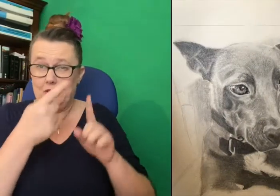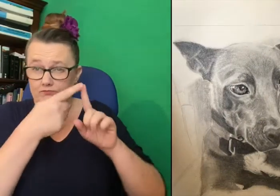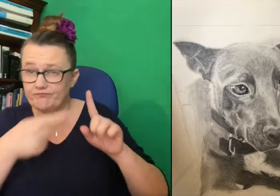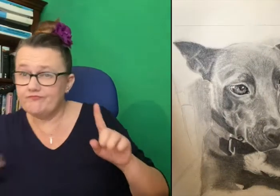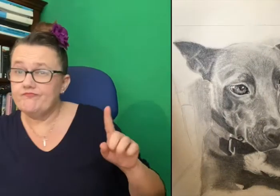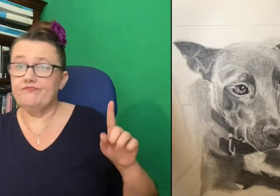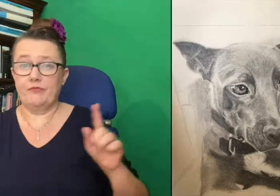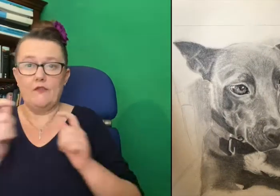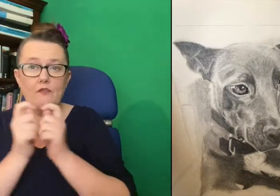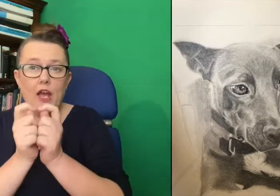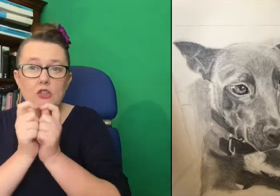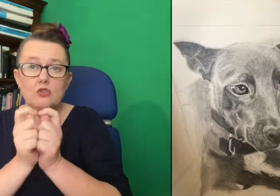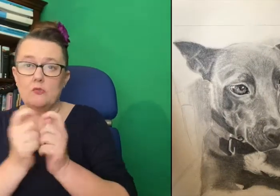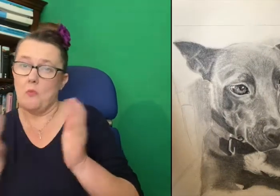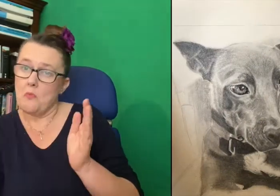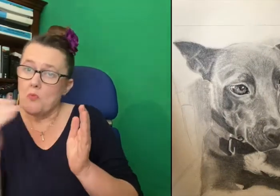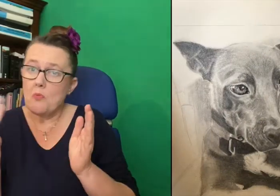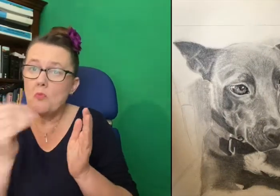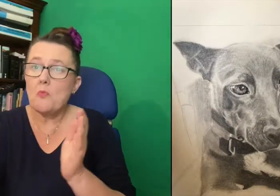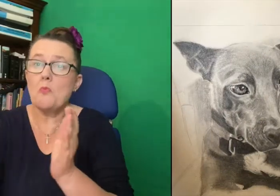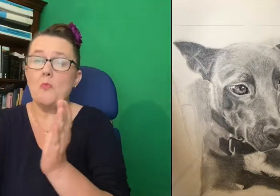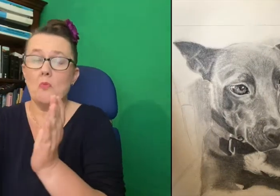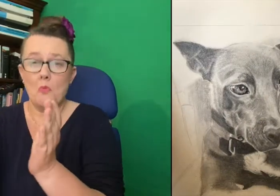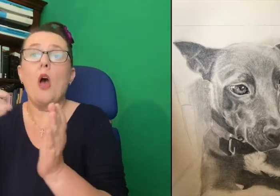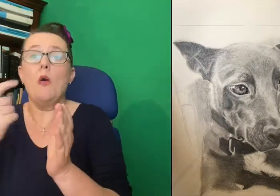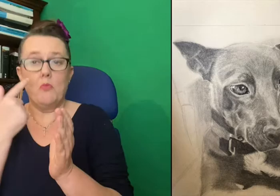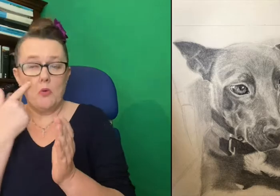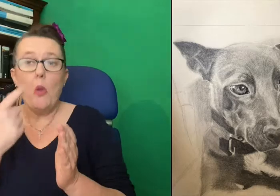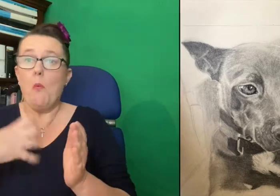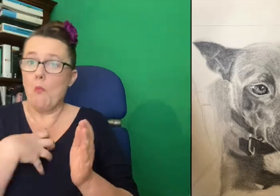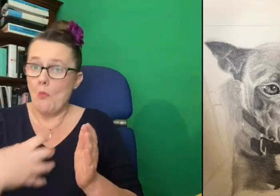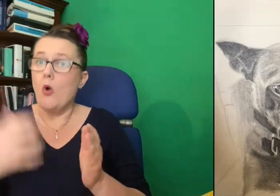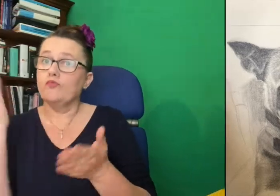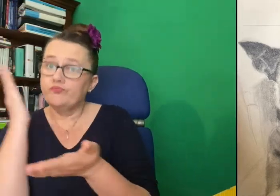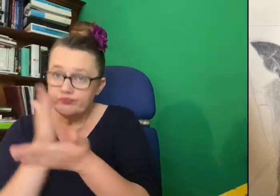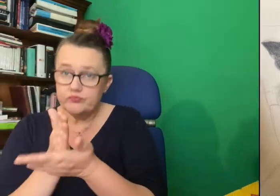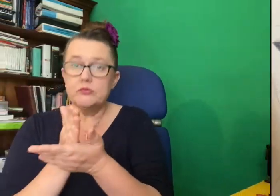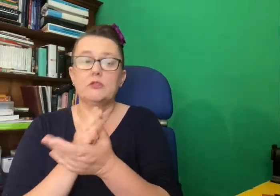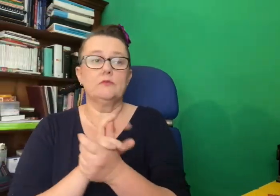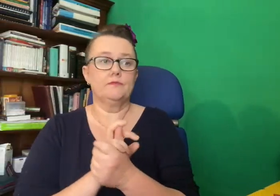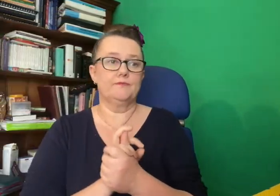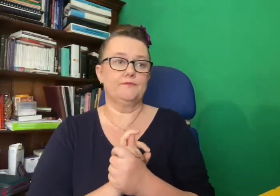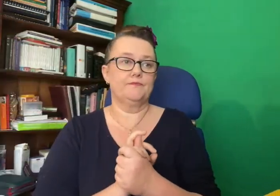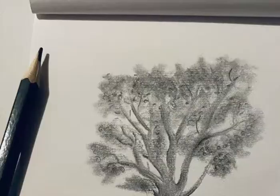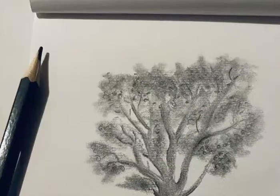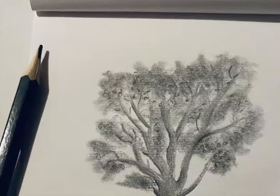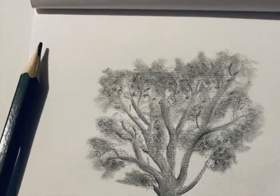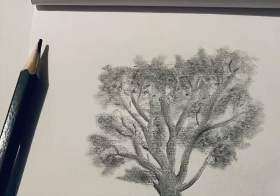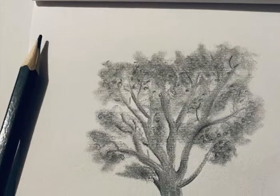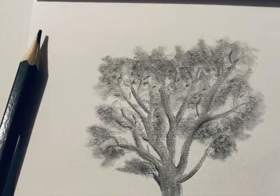if you add a more diverse range of shades, a more diverse range of values, then the picture will look